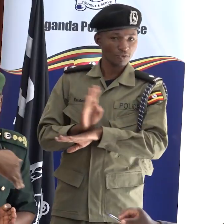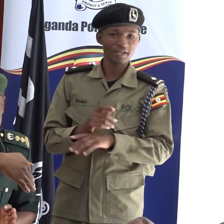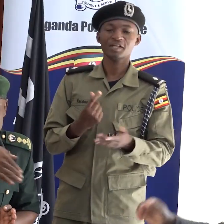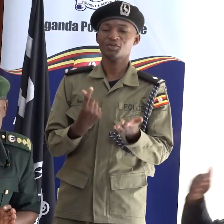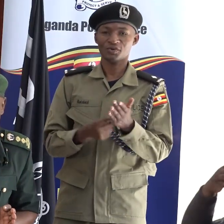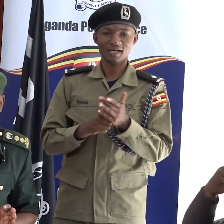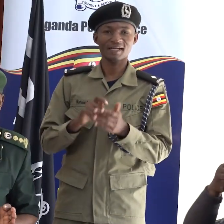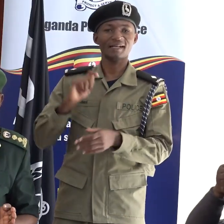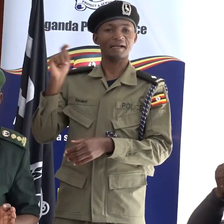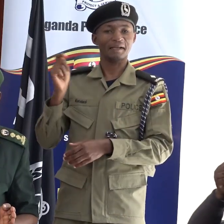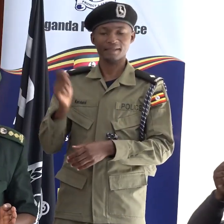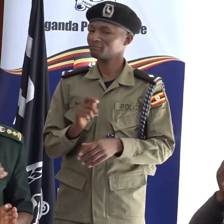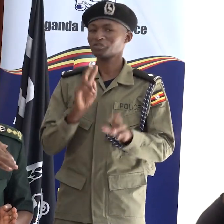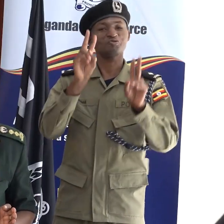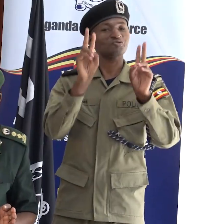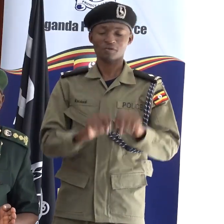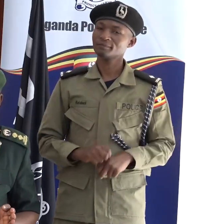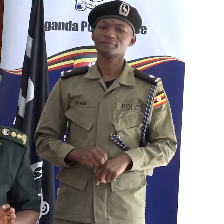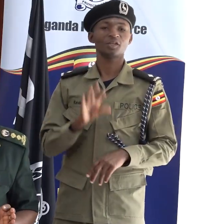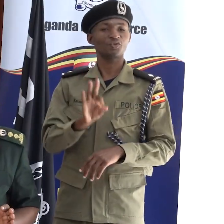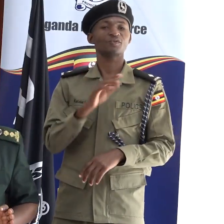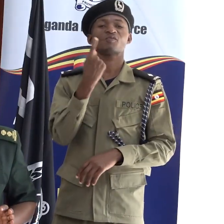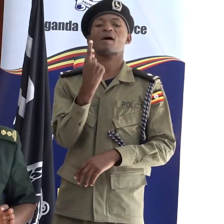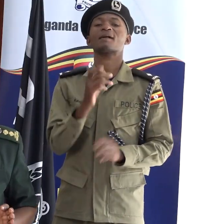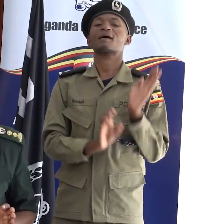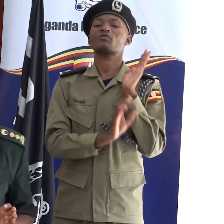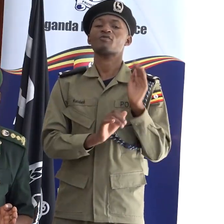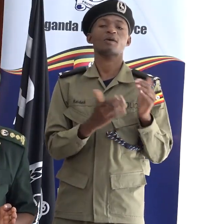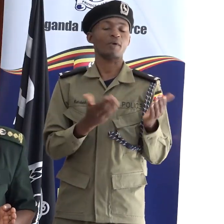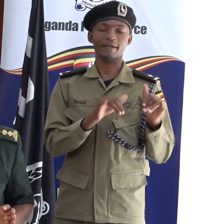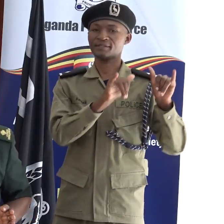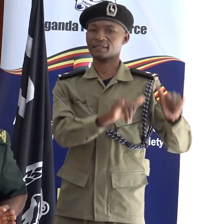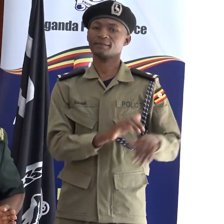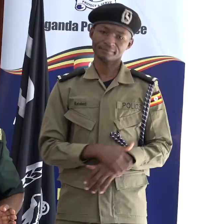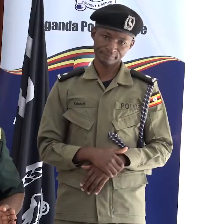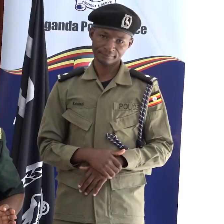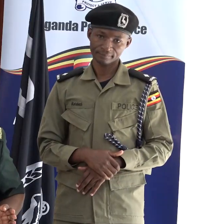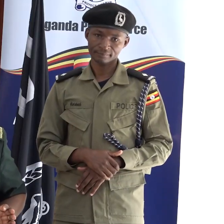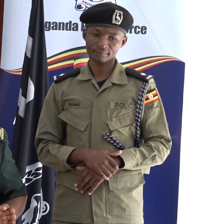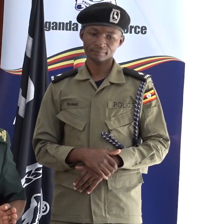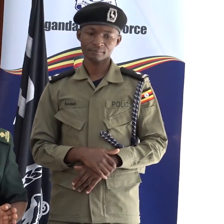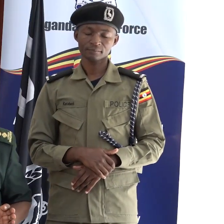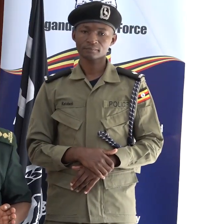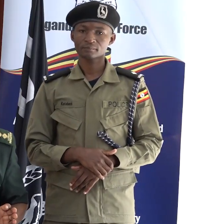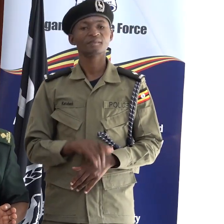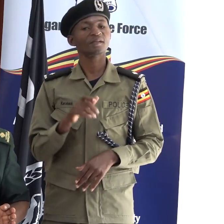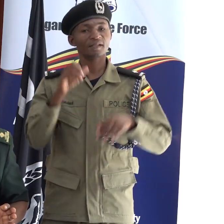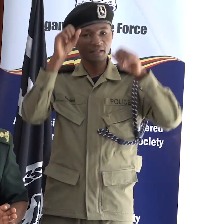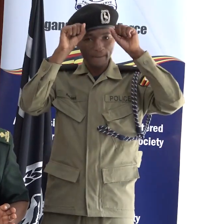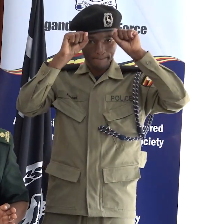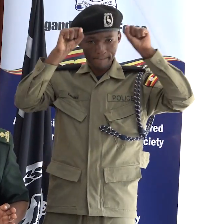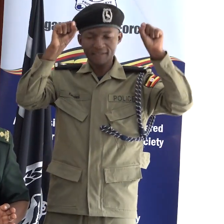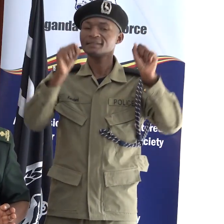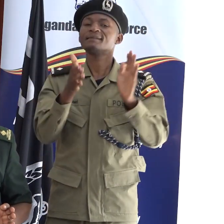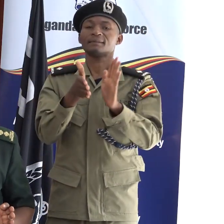These surrounding people, dual citizenship will not be granted. This is the president's